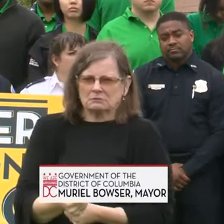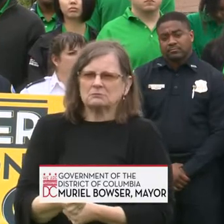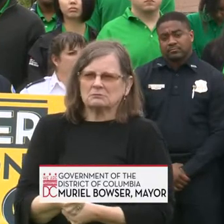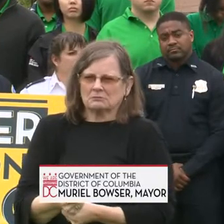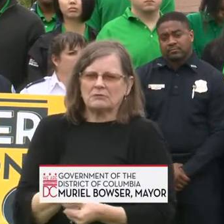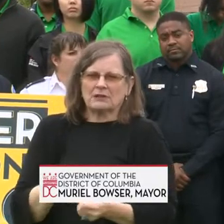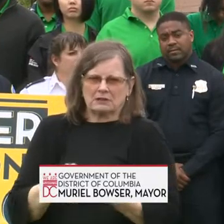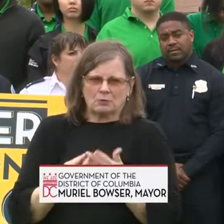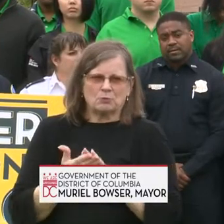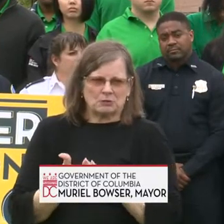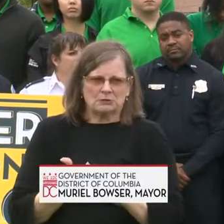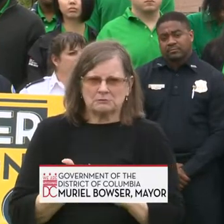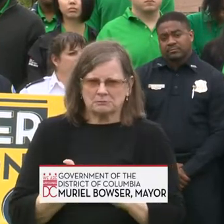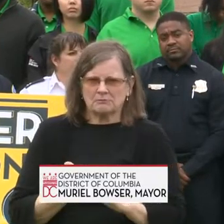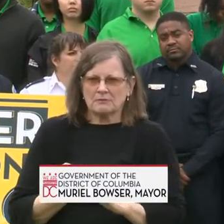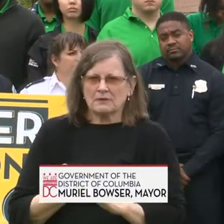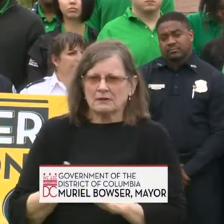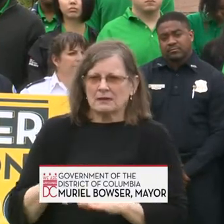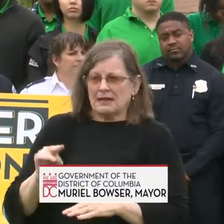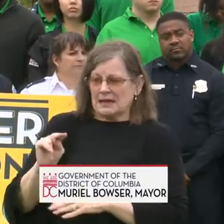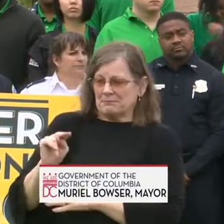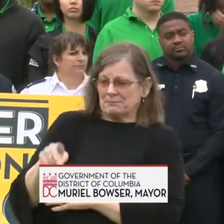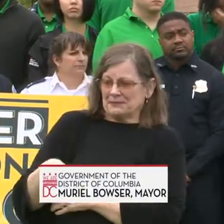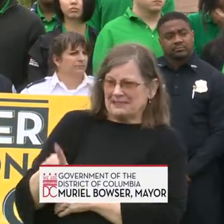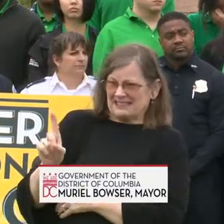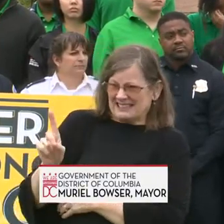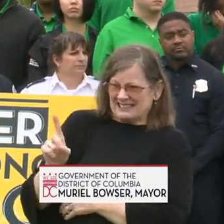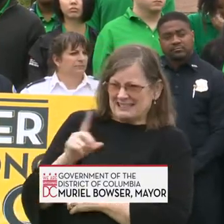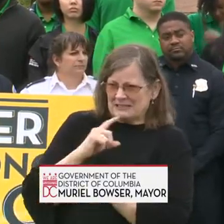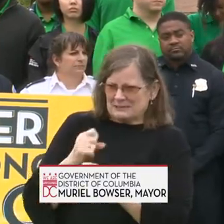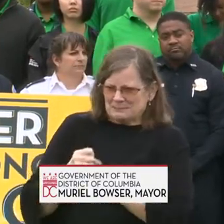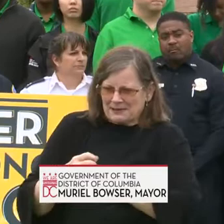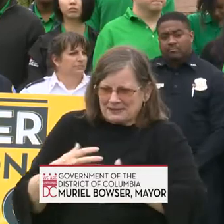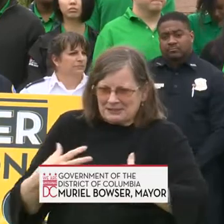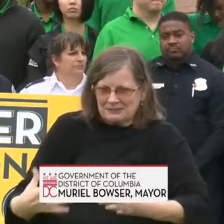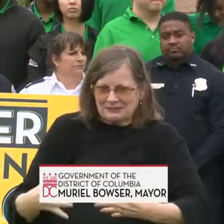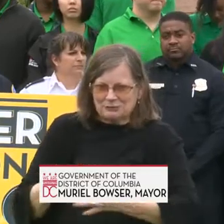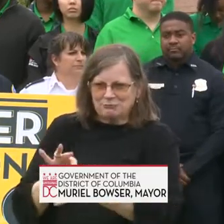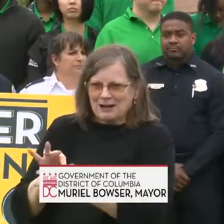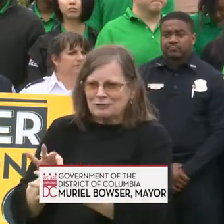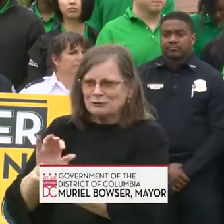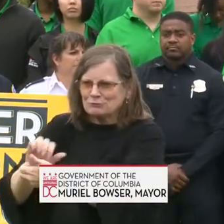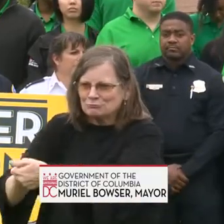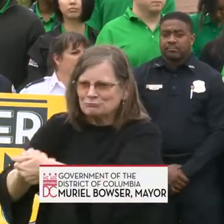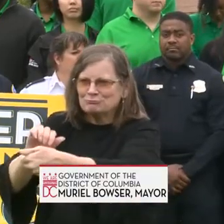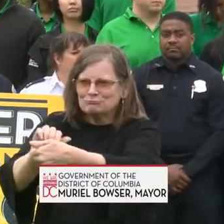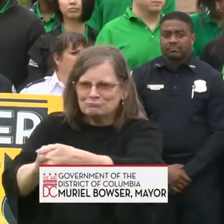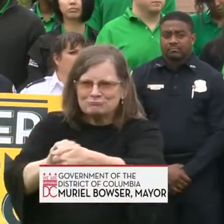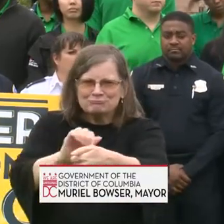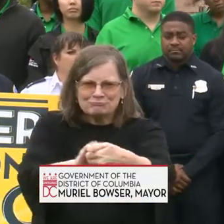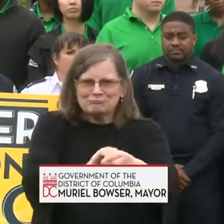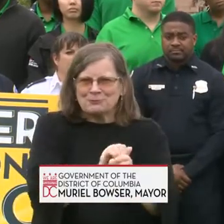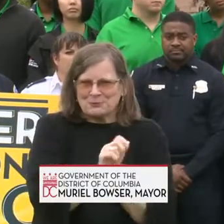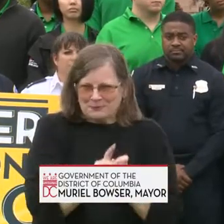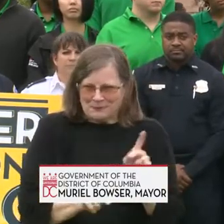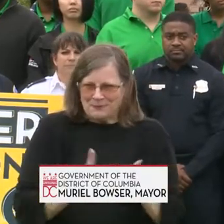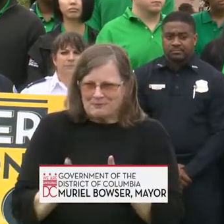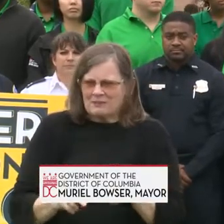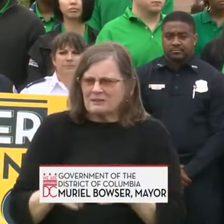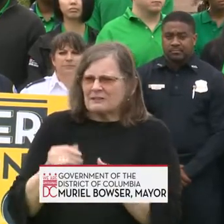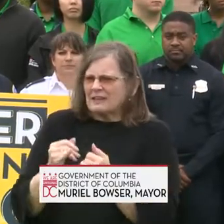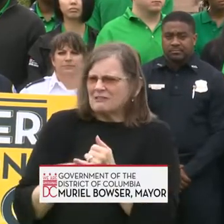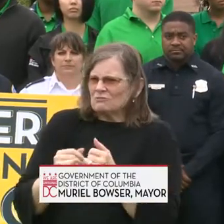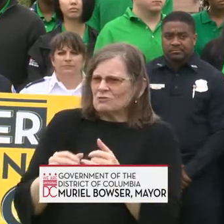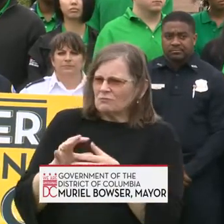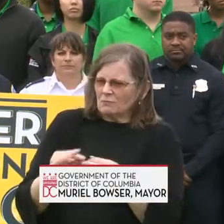serve. I know that MPD is expanding these relationships. On a last note, I will reemphasize what the mayor has